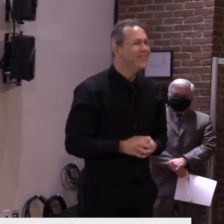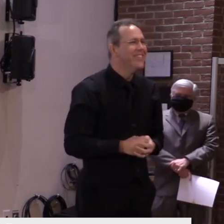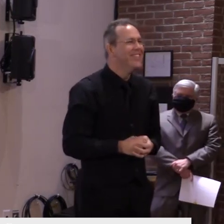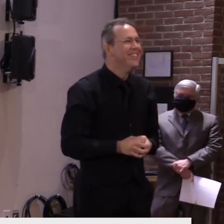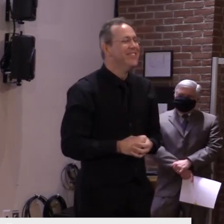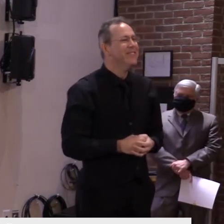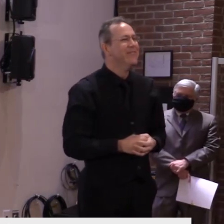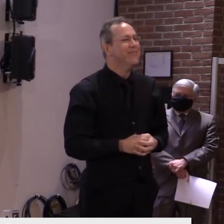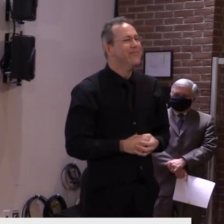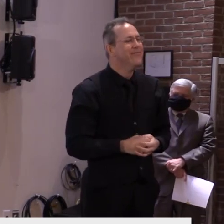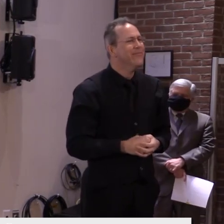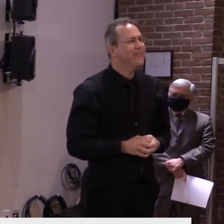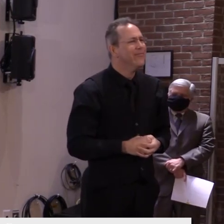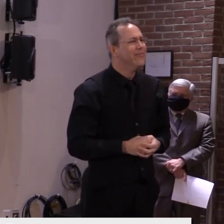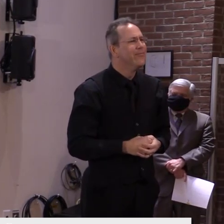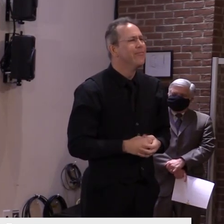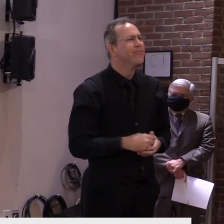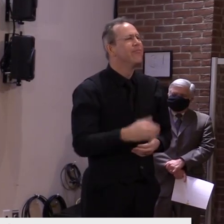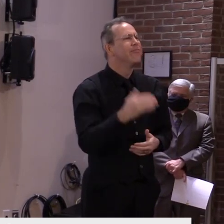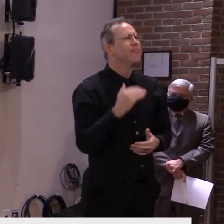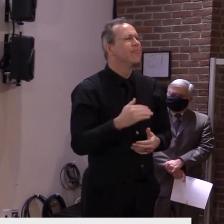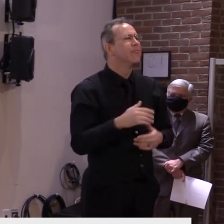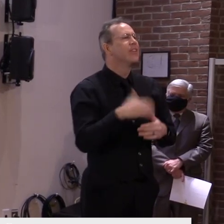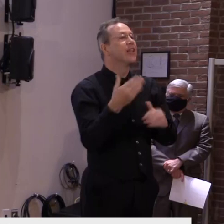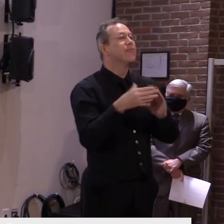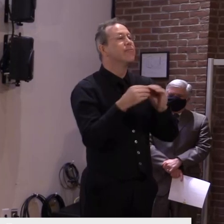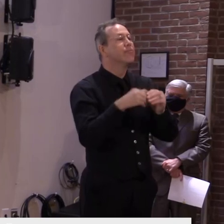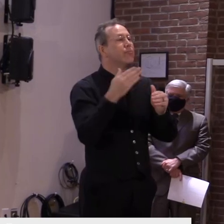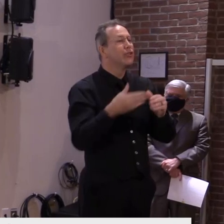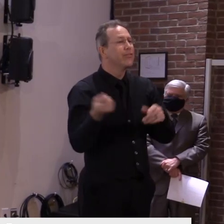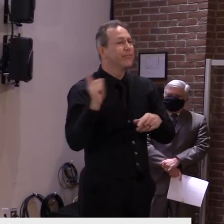With that, we'll now turn it over to